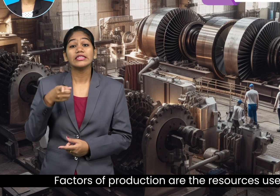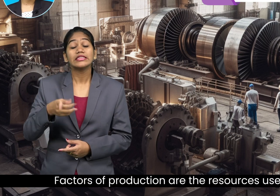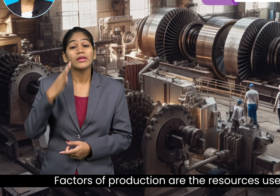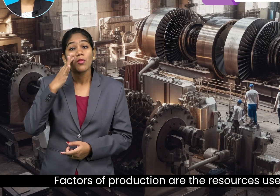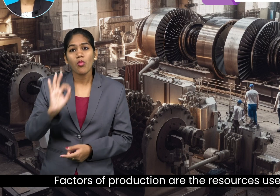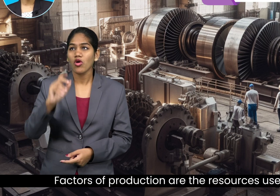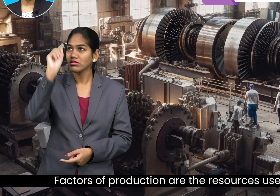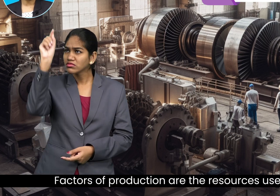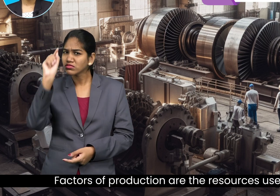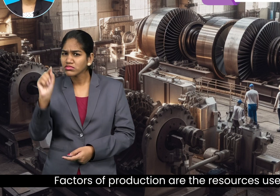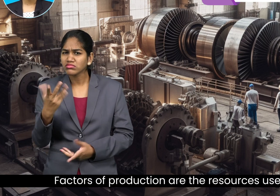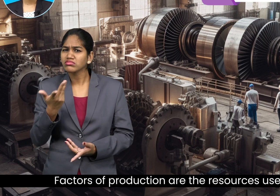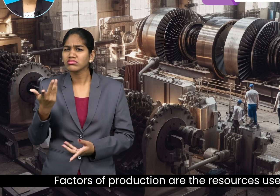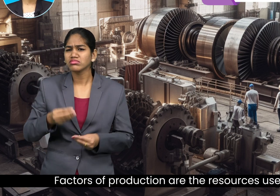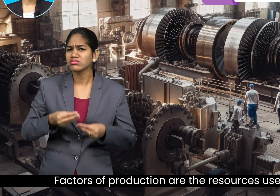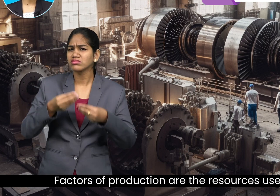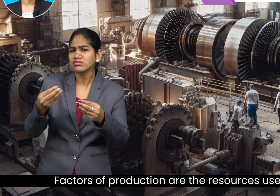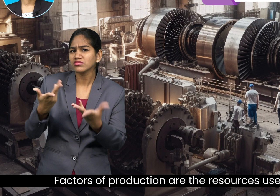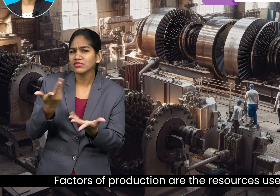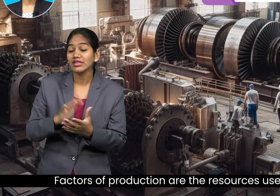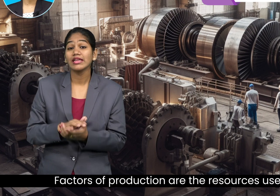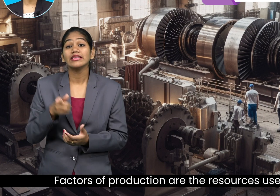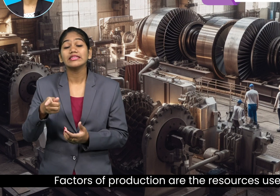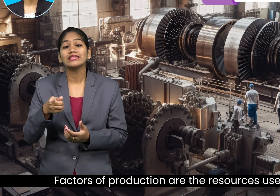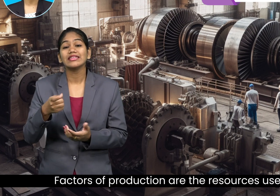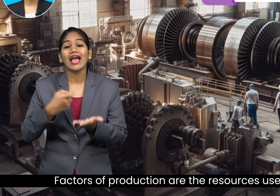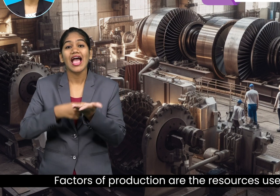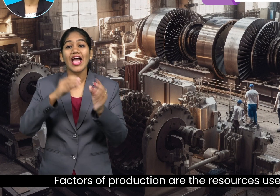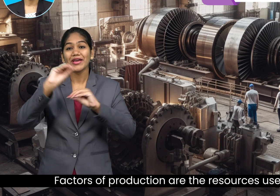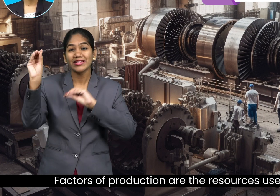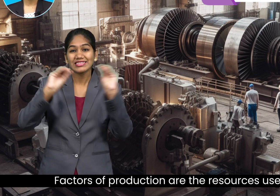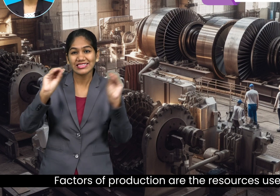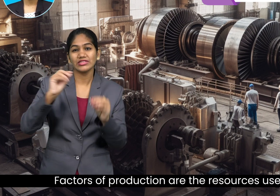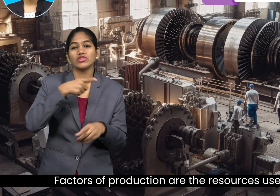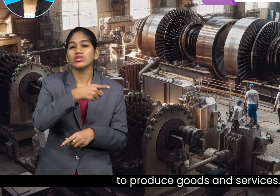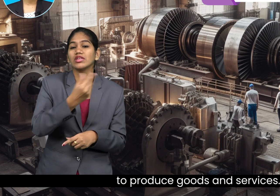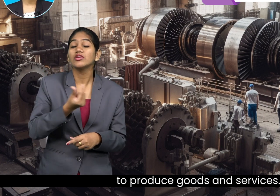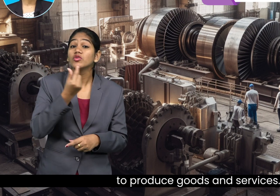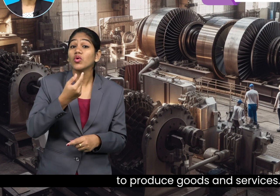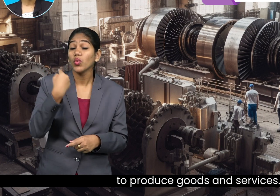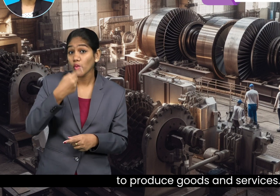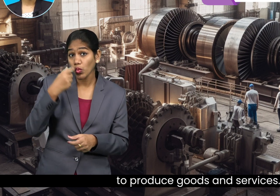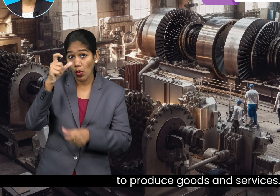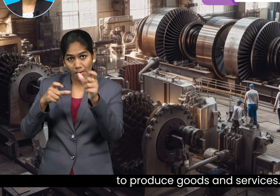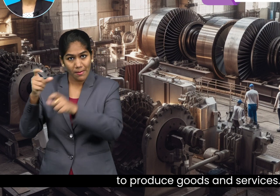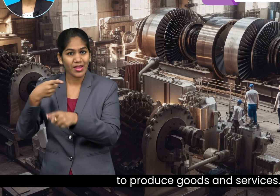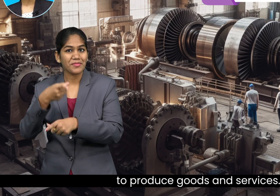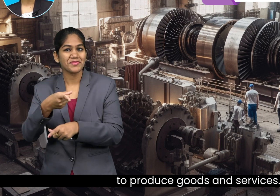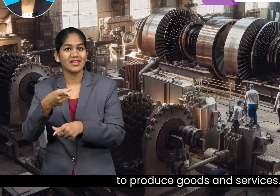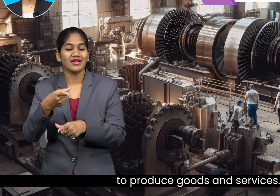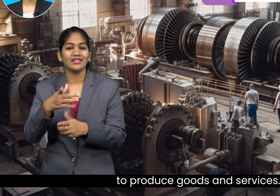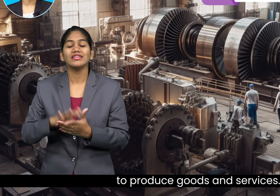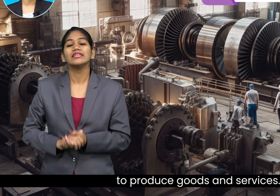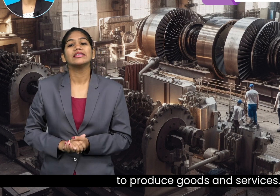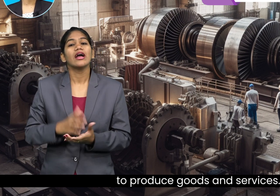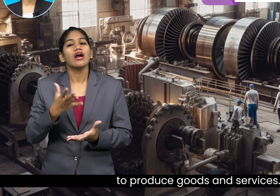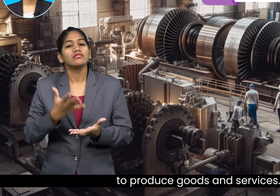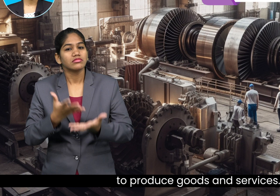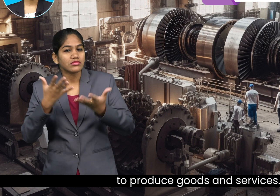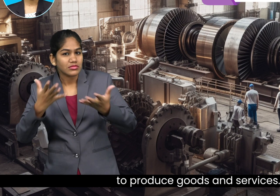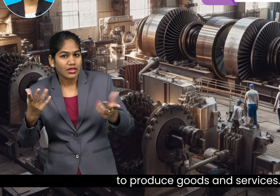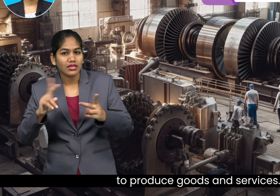Factors of production are the resources used by people to produce goods and